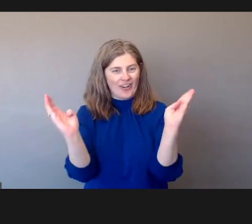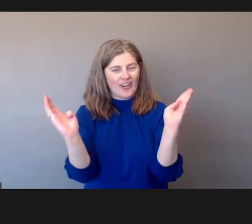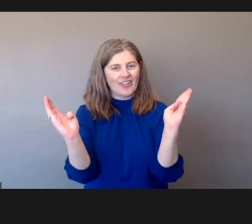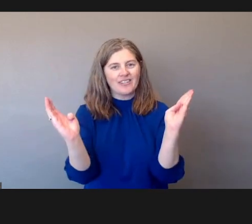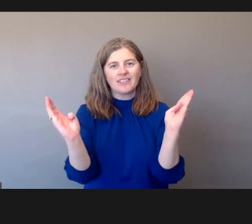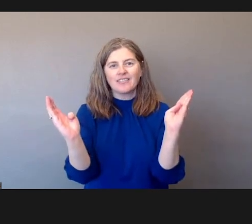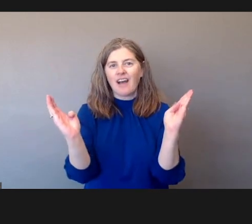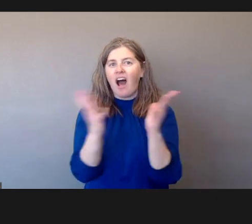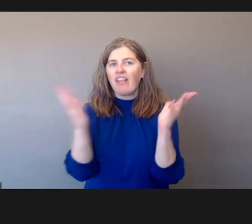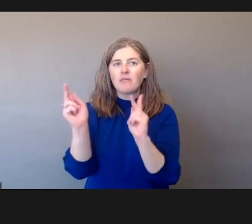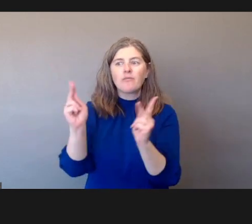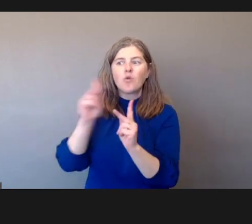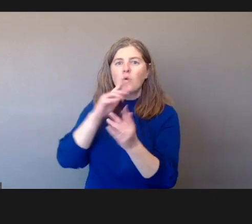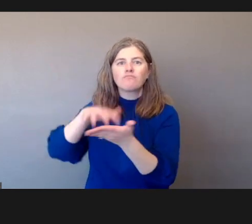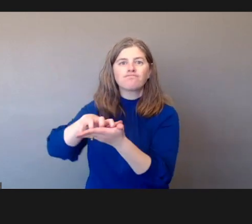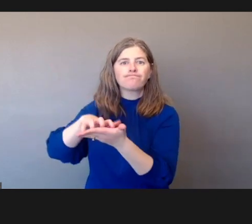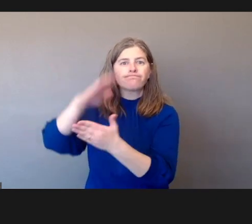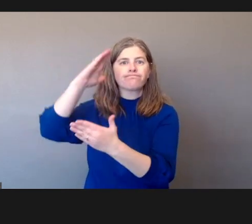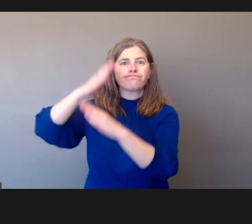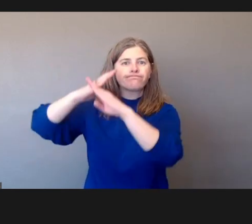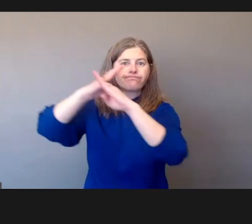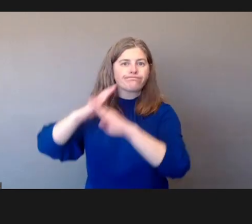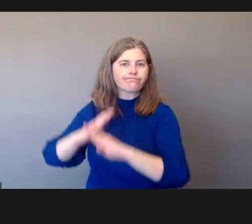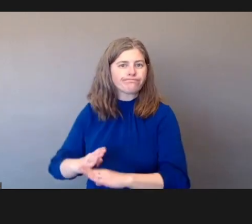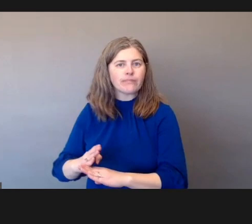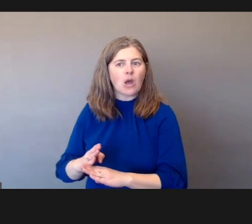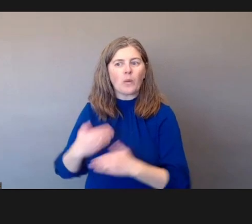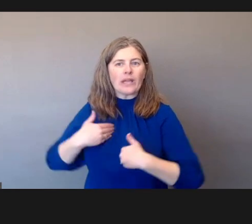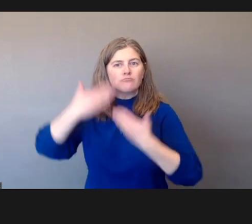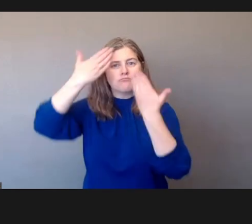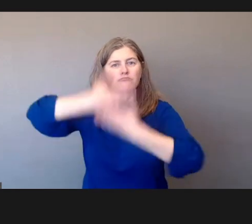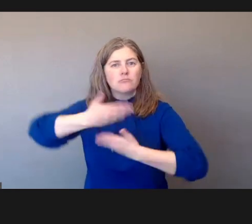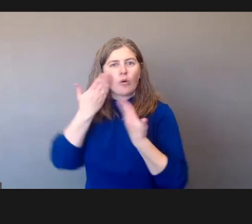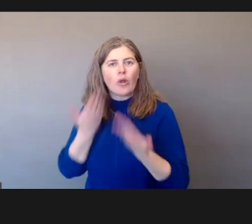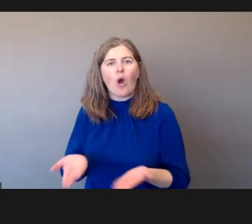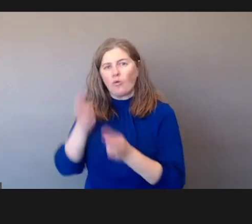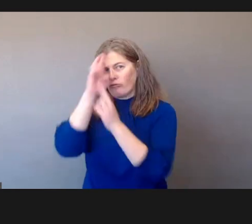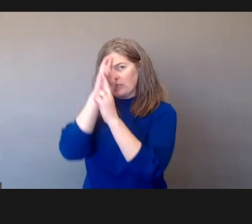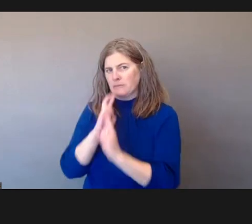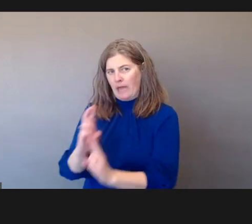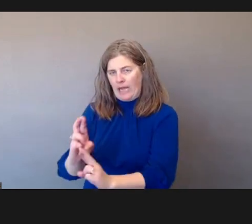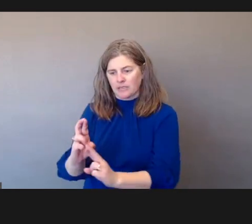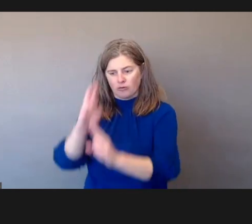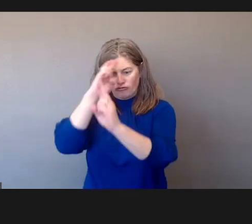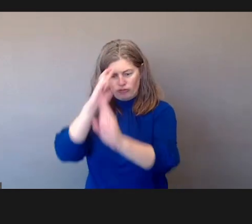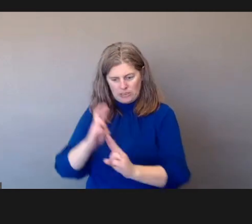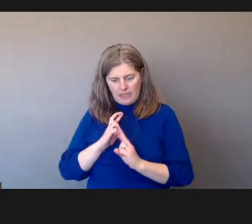of immunosuppressed people that you don't know. So respect your own health